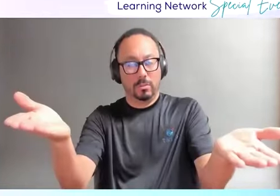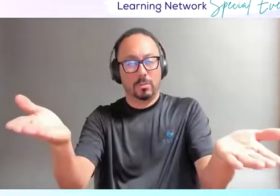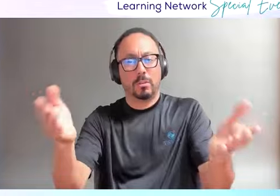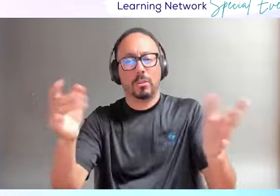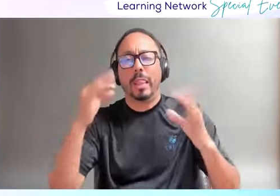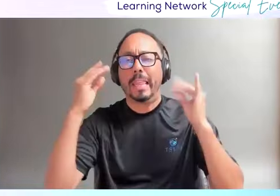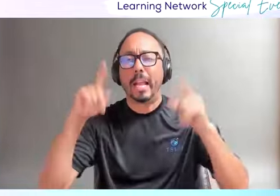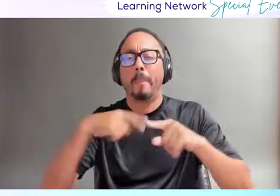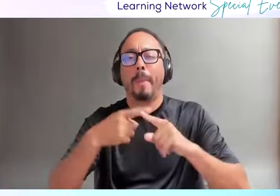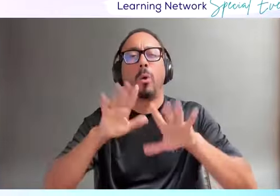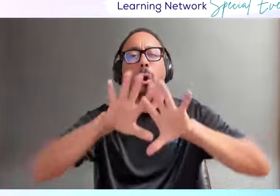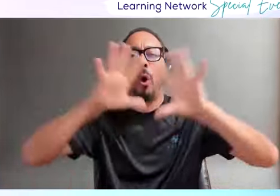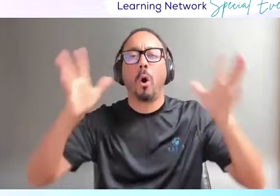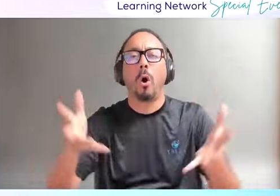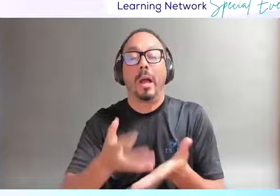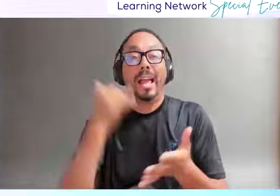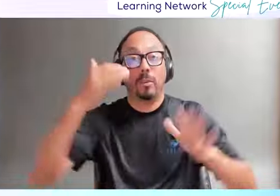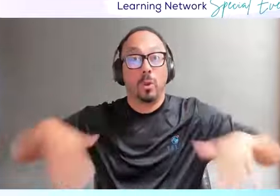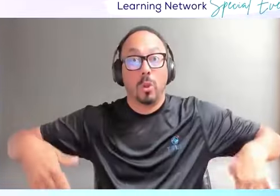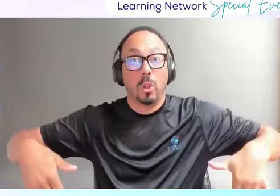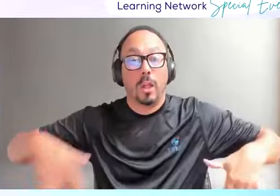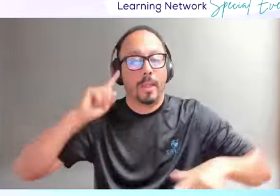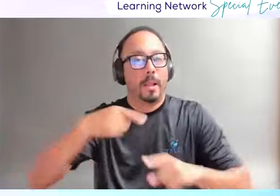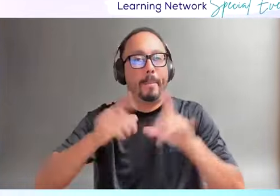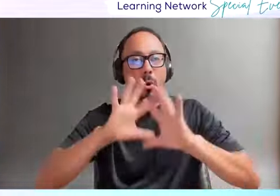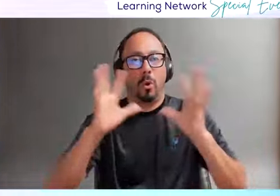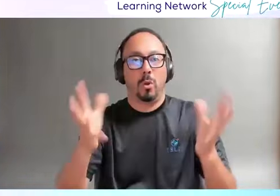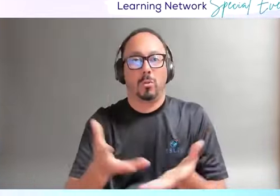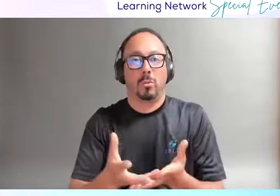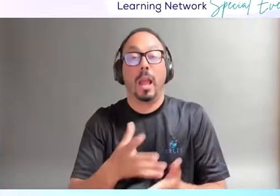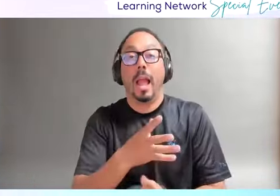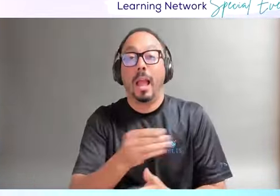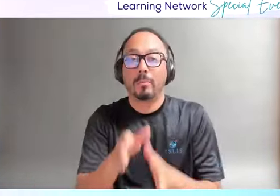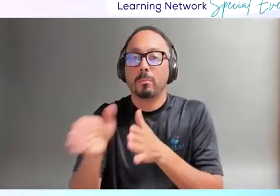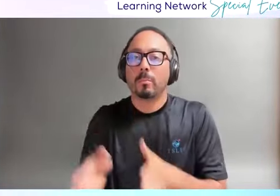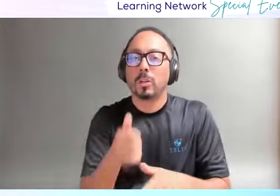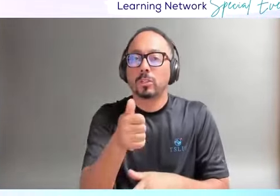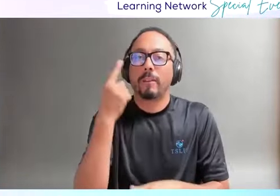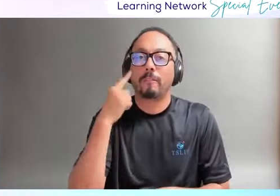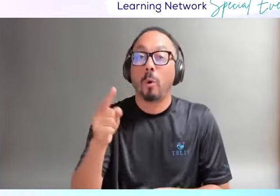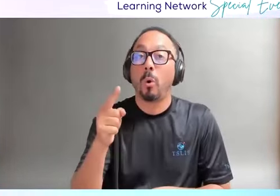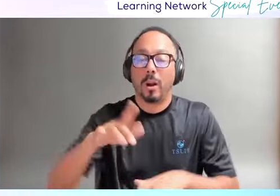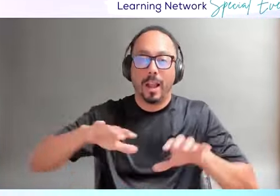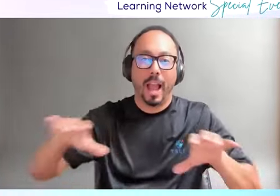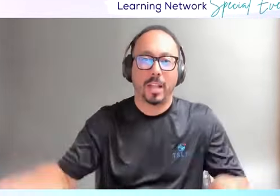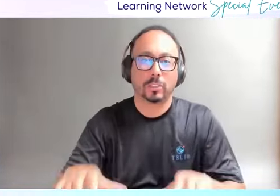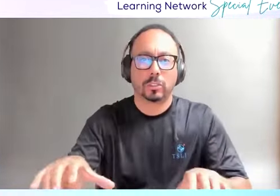not already doing that. And actually prepare yourselves for actions that we'll talk about later on that include asking about